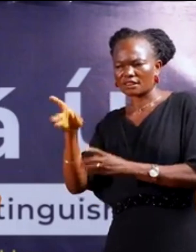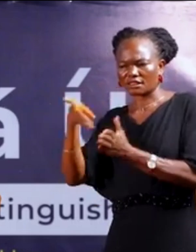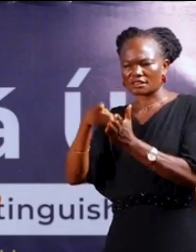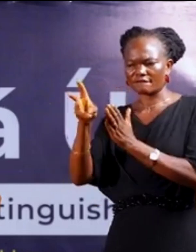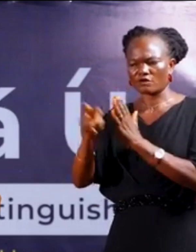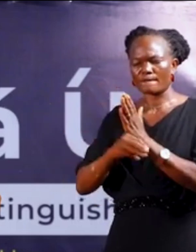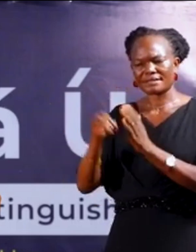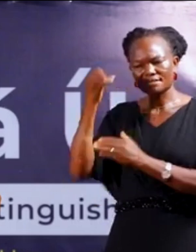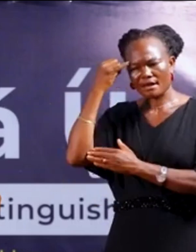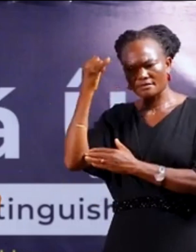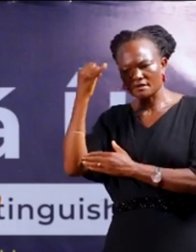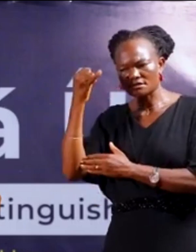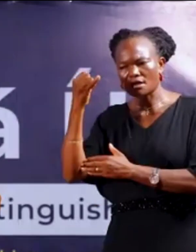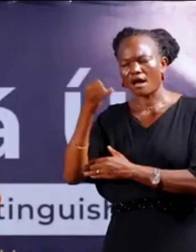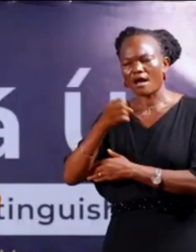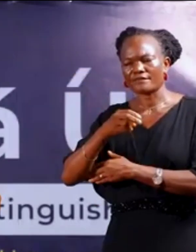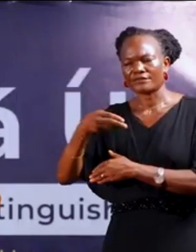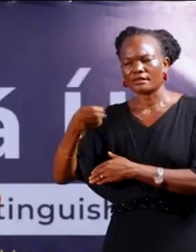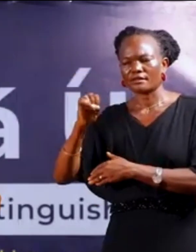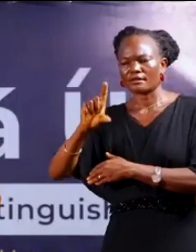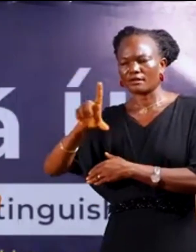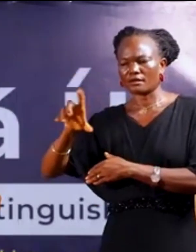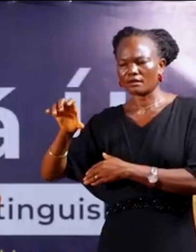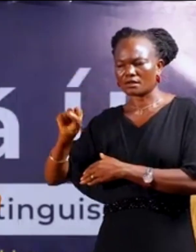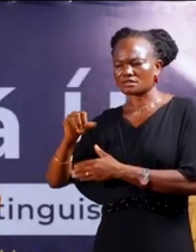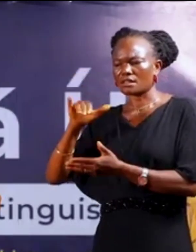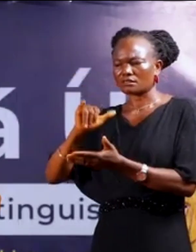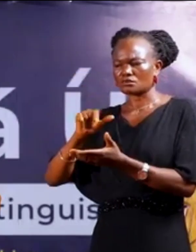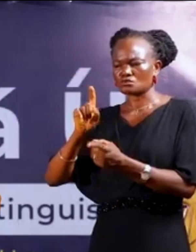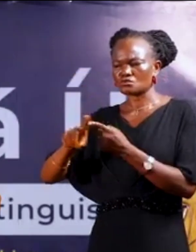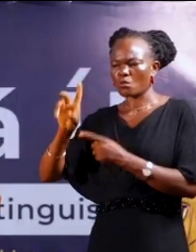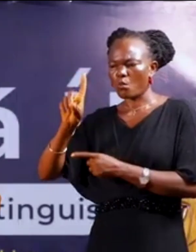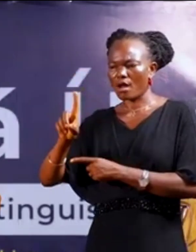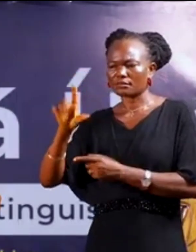development ideas and ideals to one that